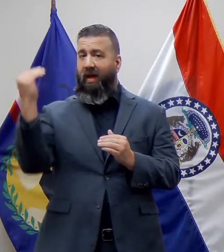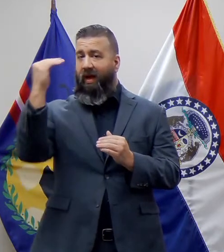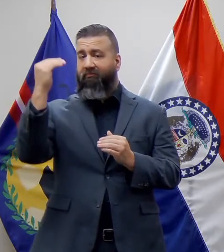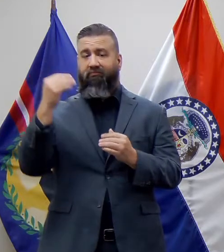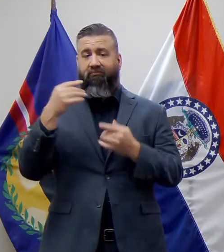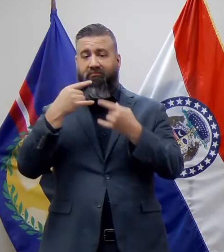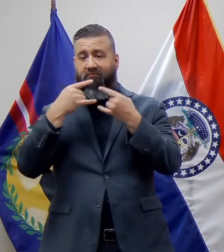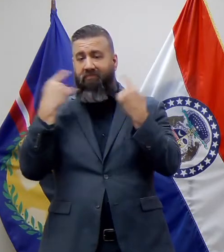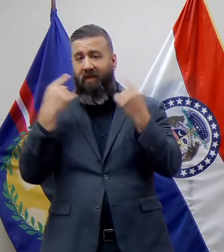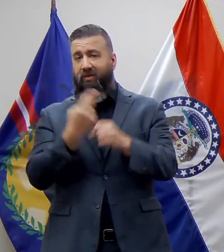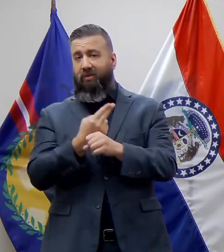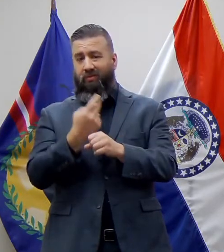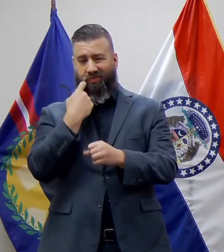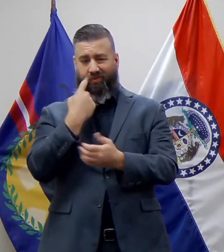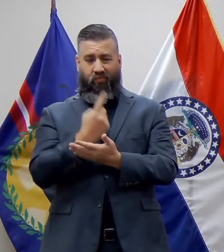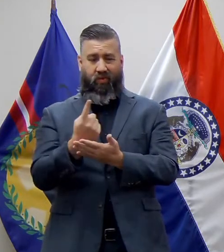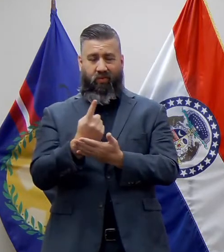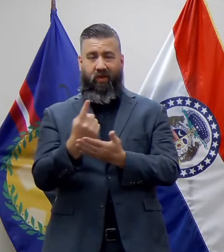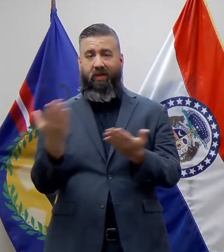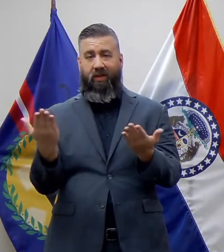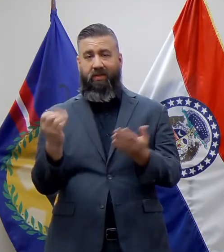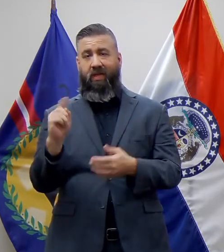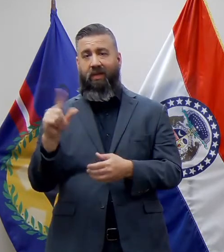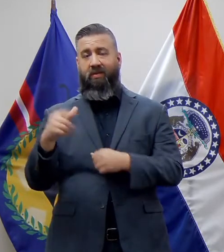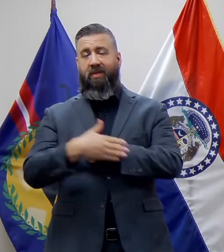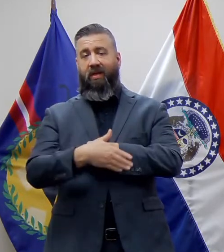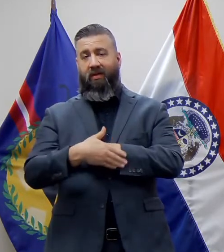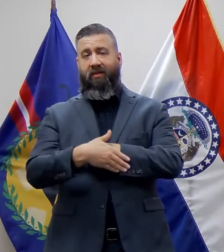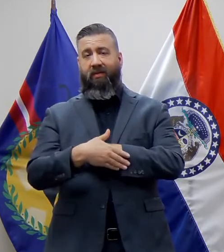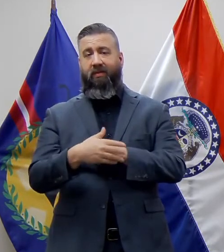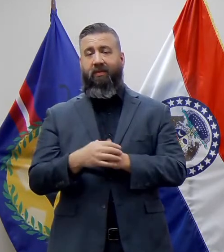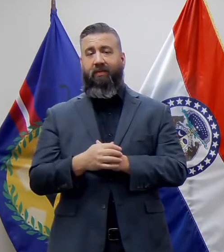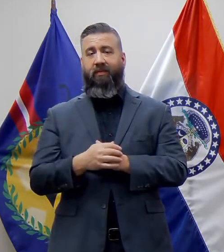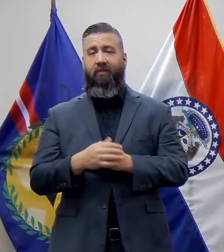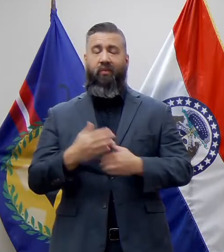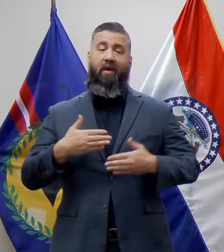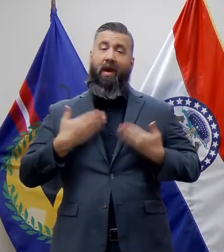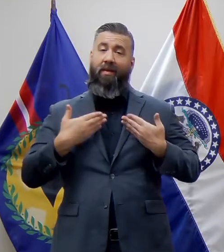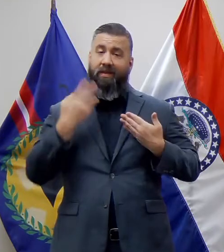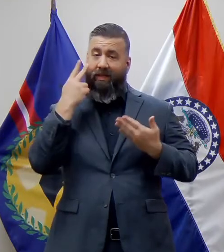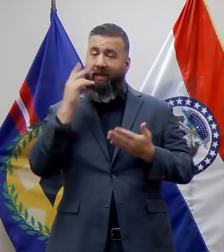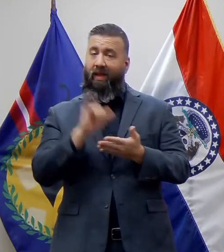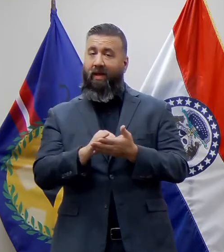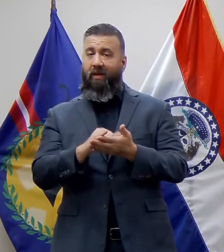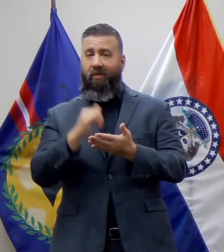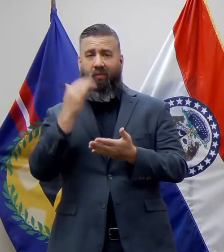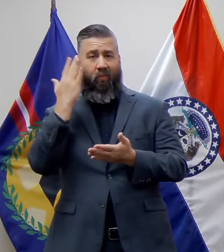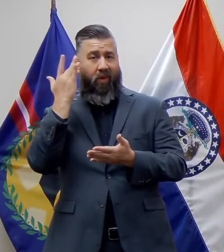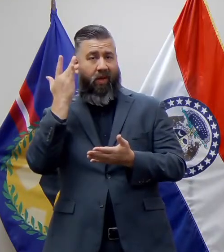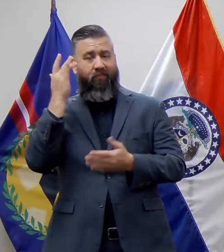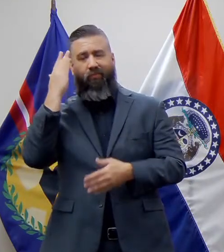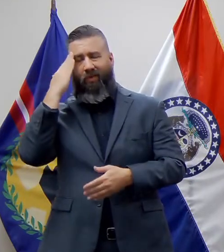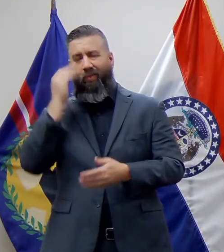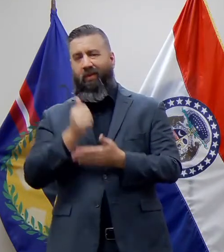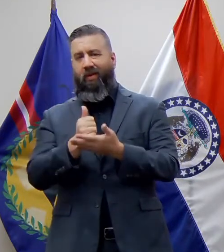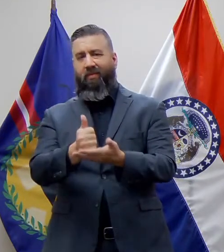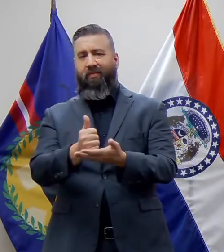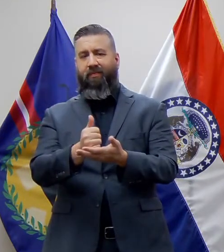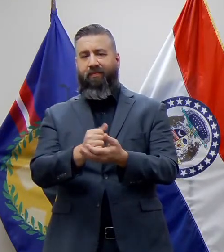usage over the past week in St. Louis County, that we have a mask mandate in place. We're glad to see that because we know it helps. I mean, this